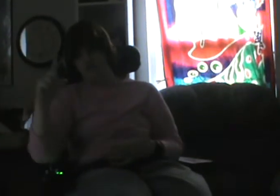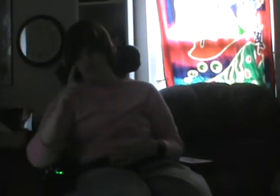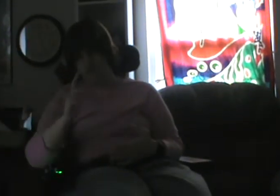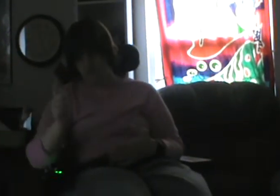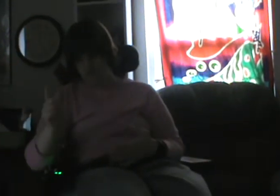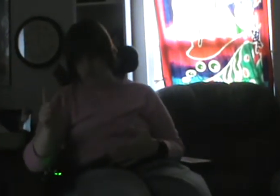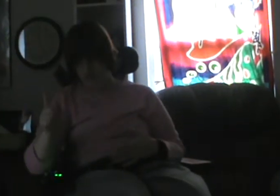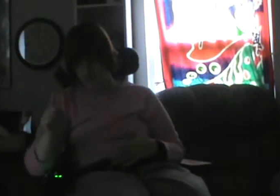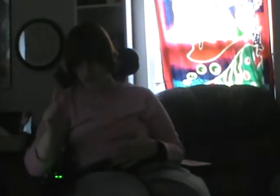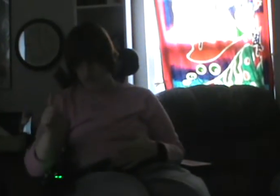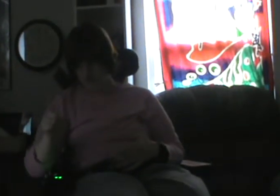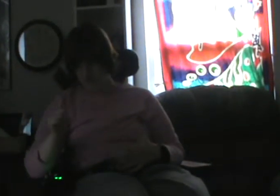o